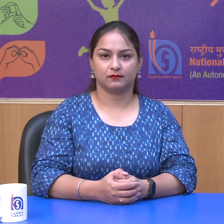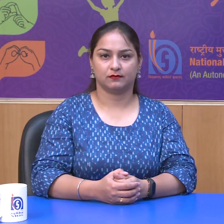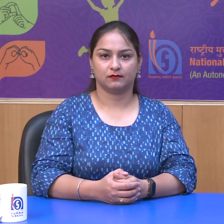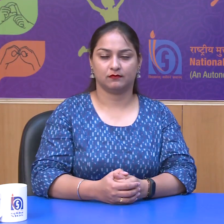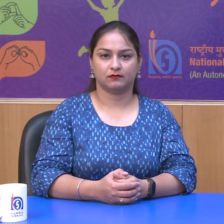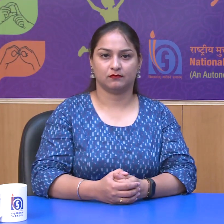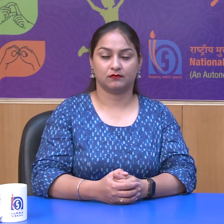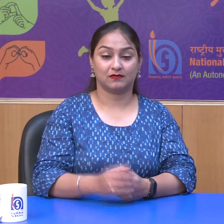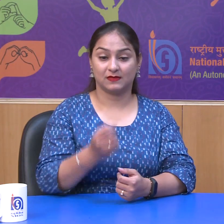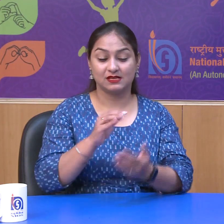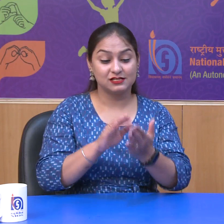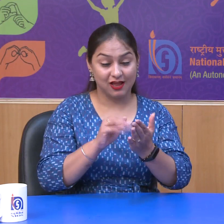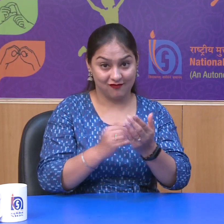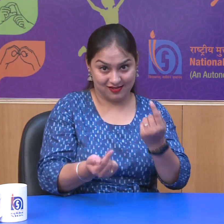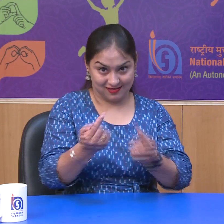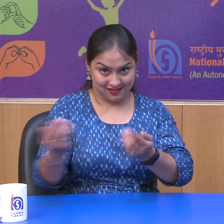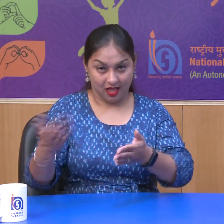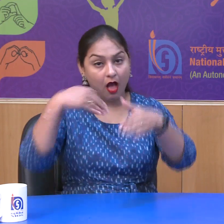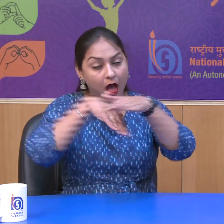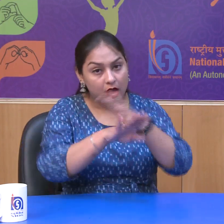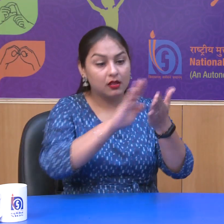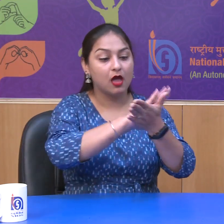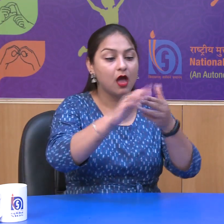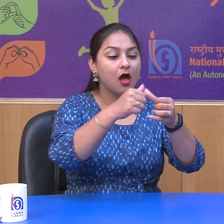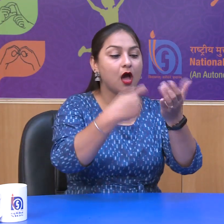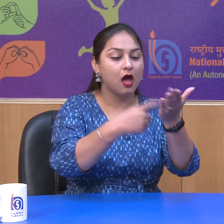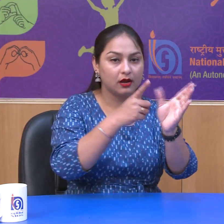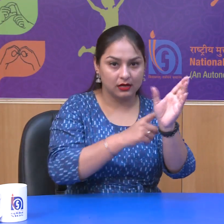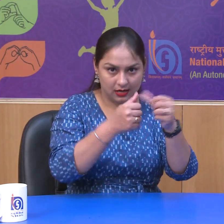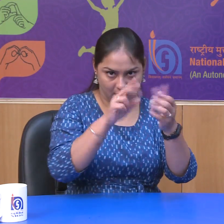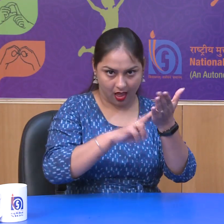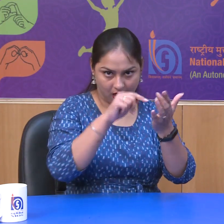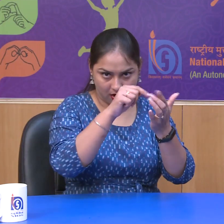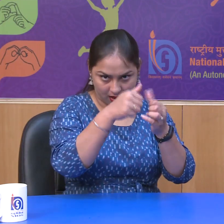Rice farming in Haryana is mainly for commercial purpose,